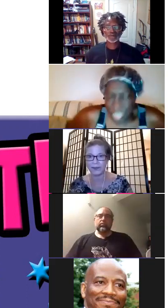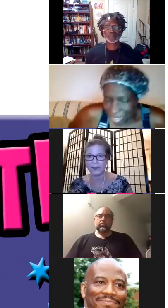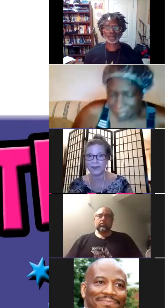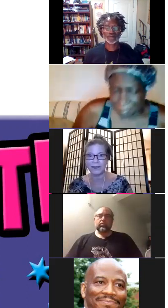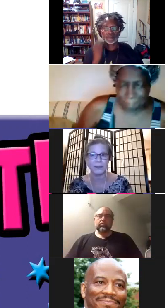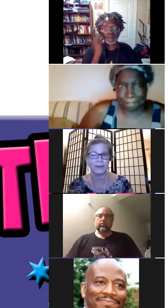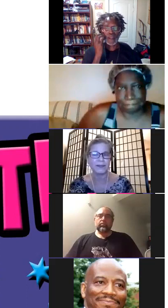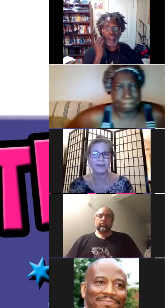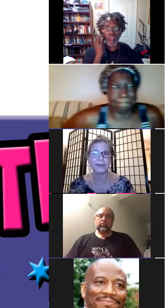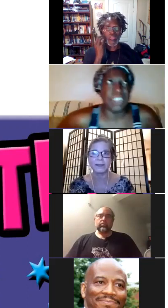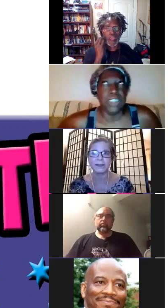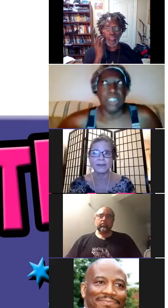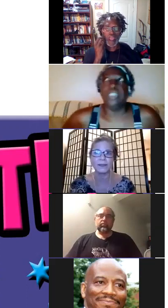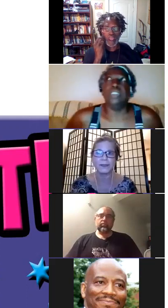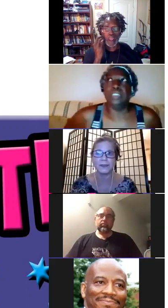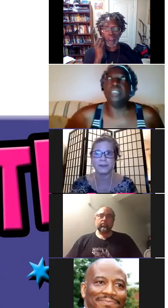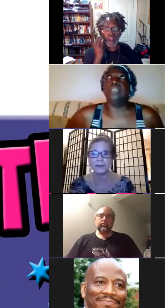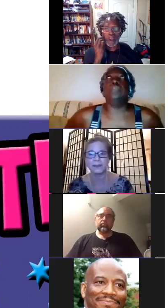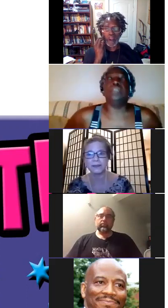Hard.